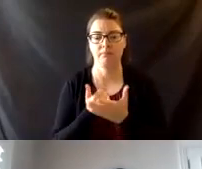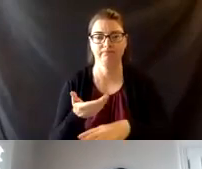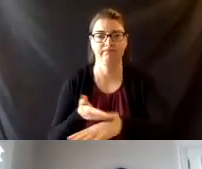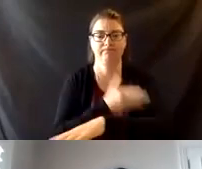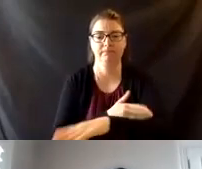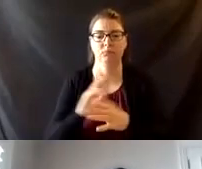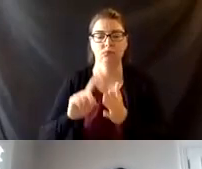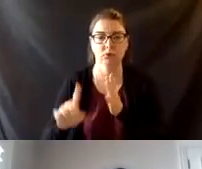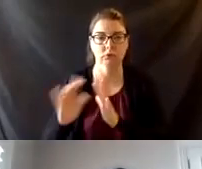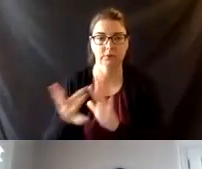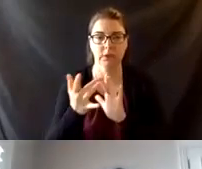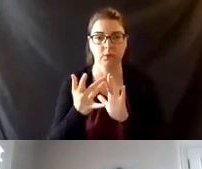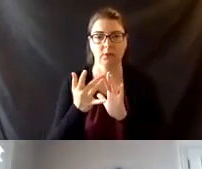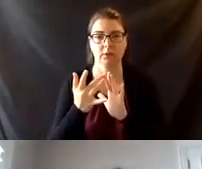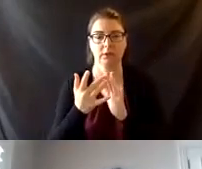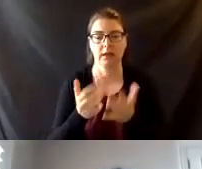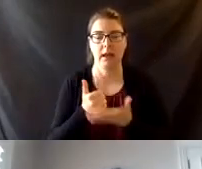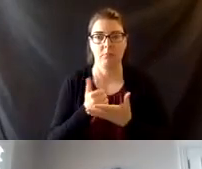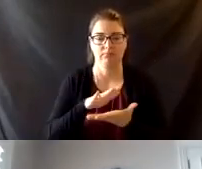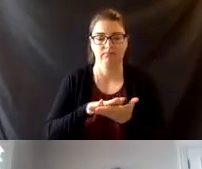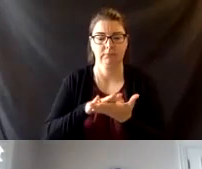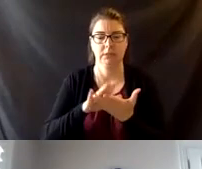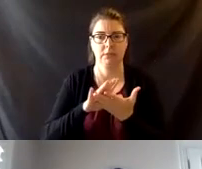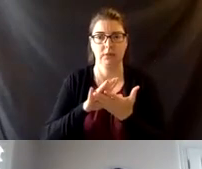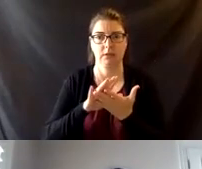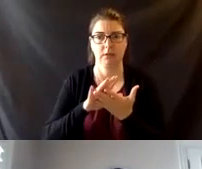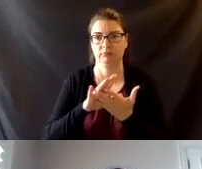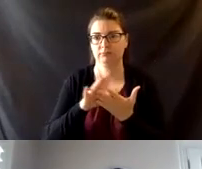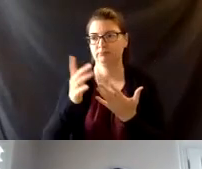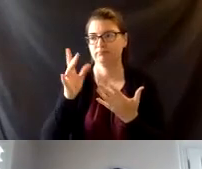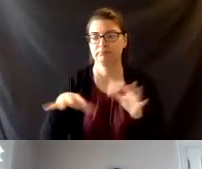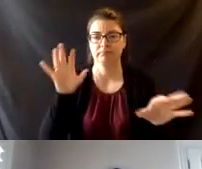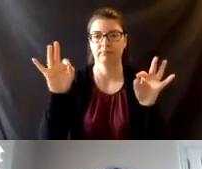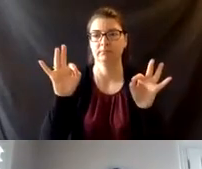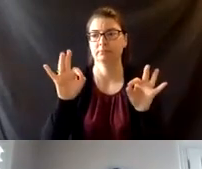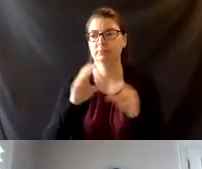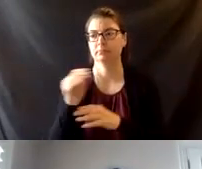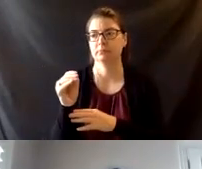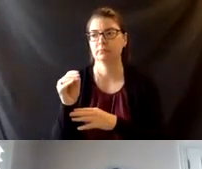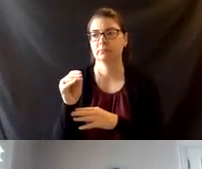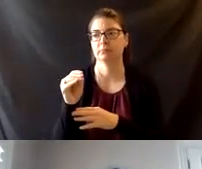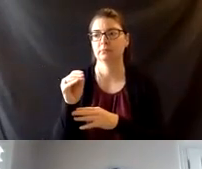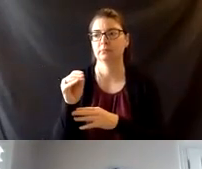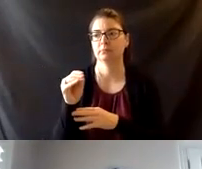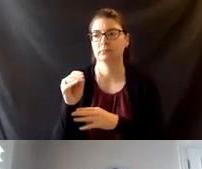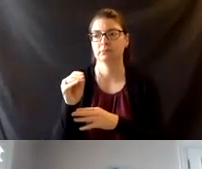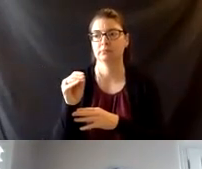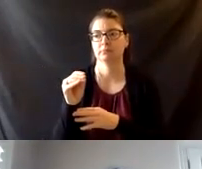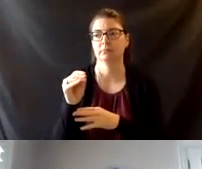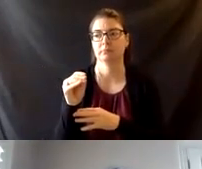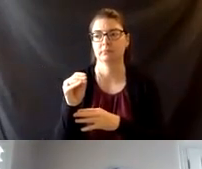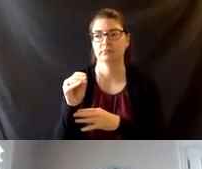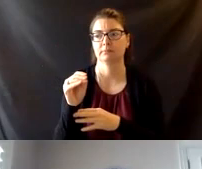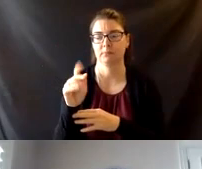and facilitating pedagogical innovation in ways that are transforming how students and scholars learn and access information.